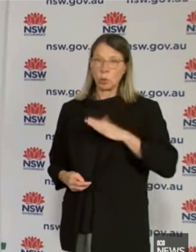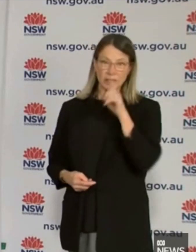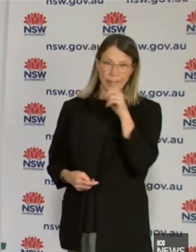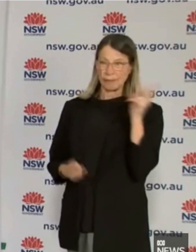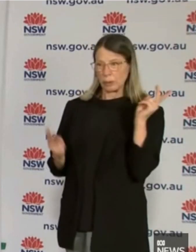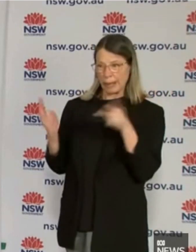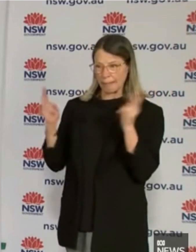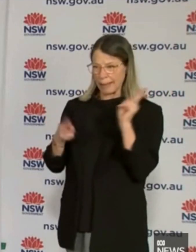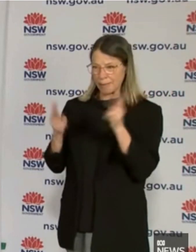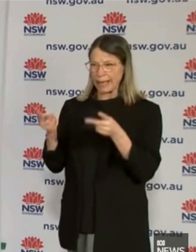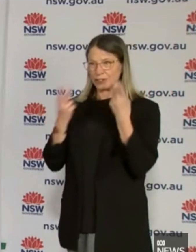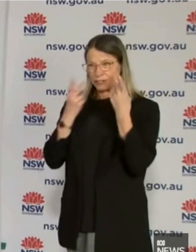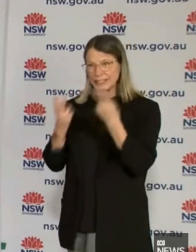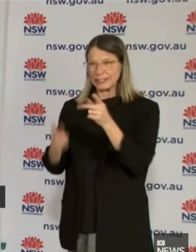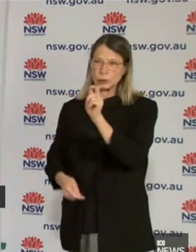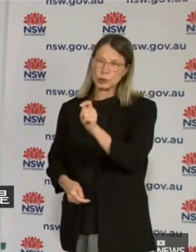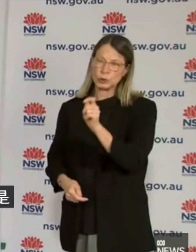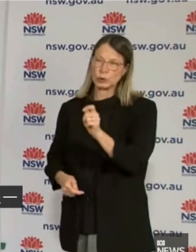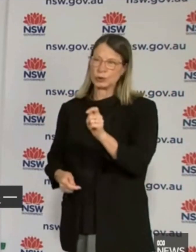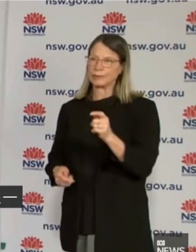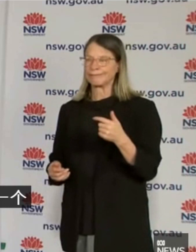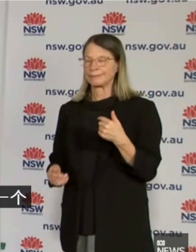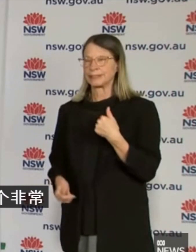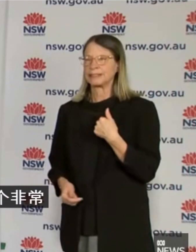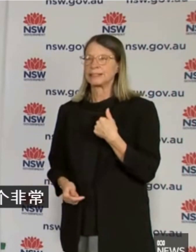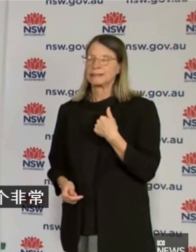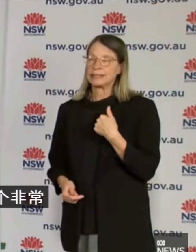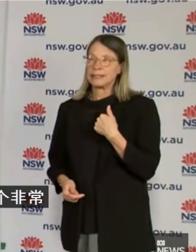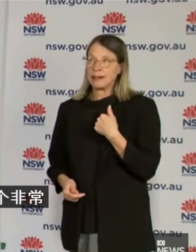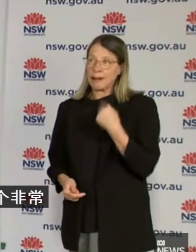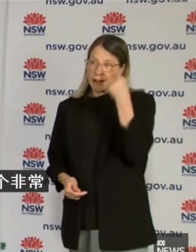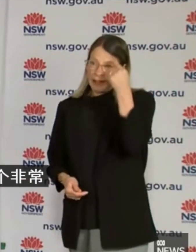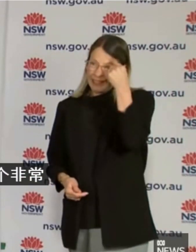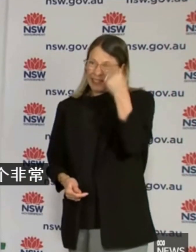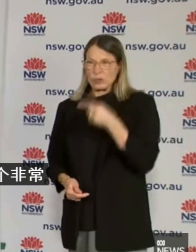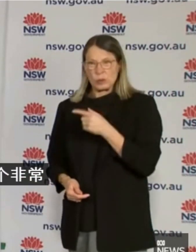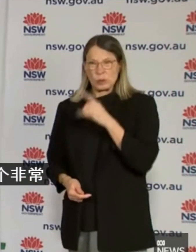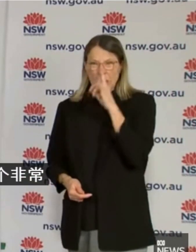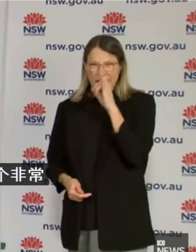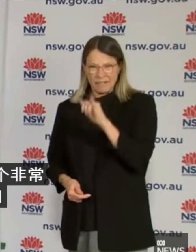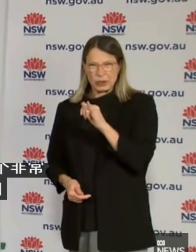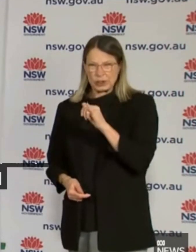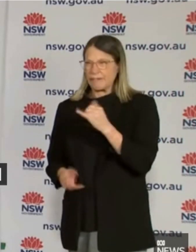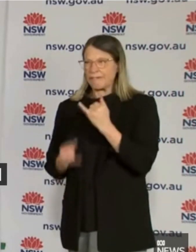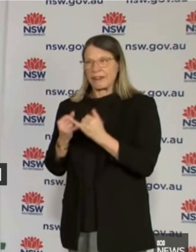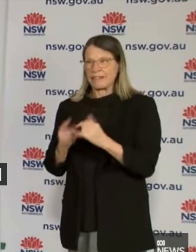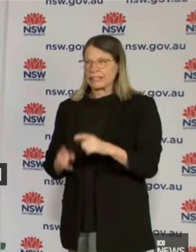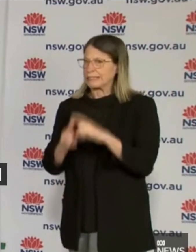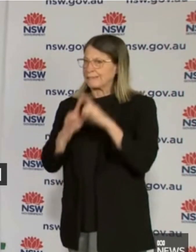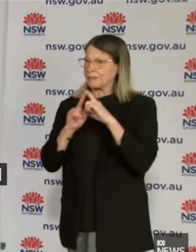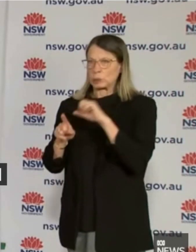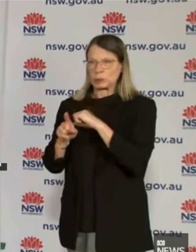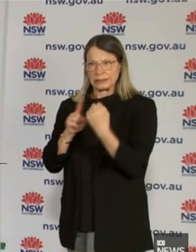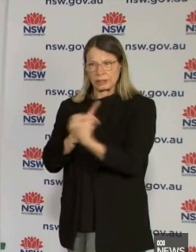soon as possible. Look, I have to say I think it's a really unfortunate and challenging and difficult